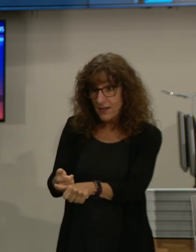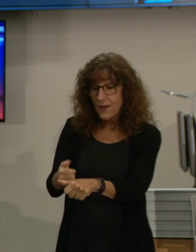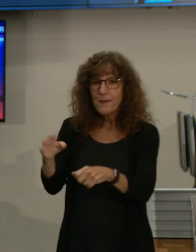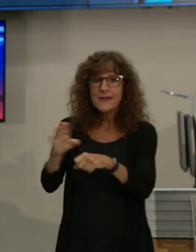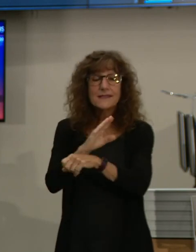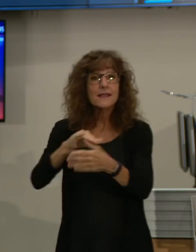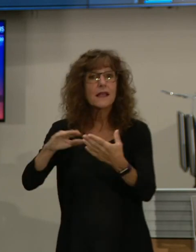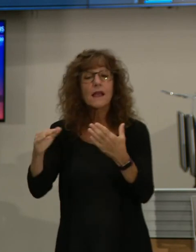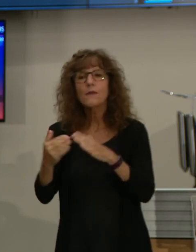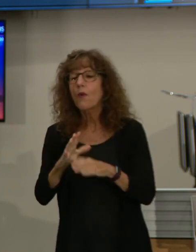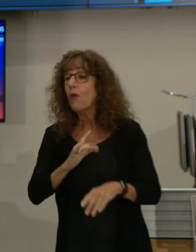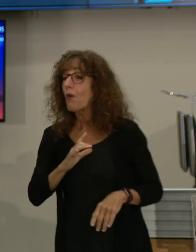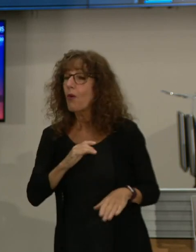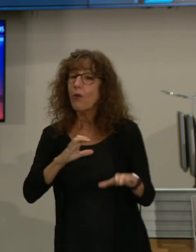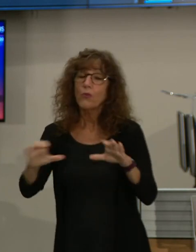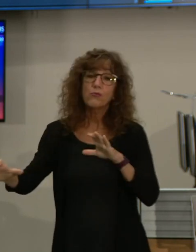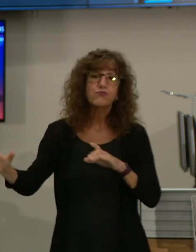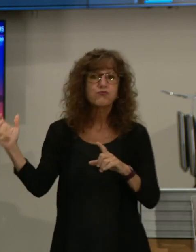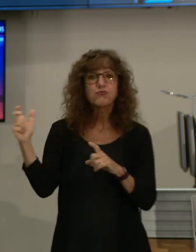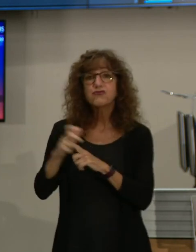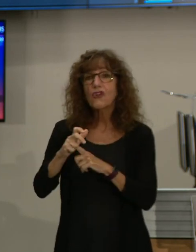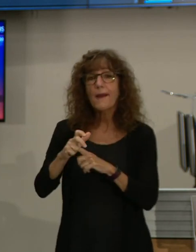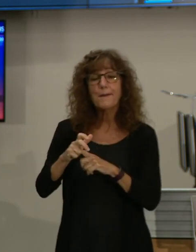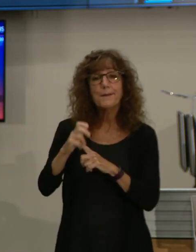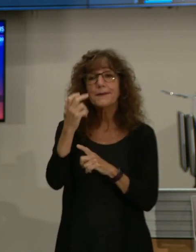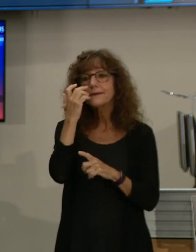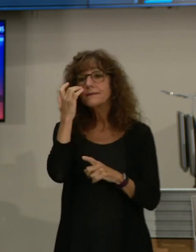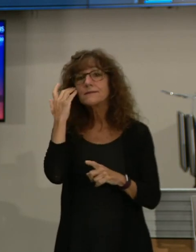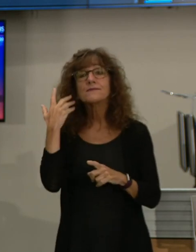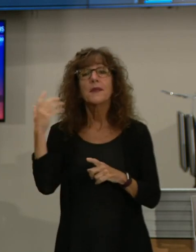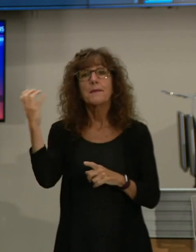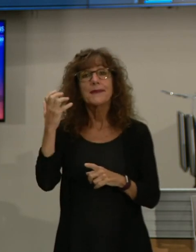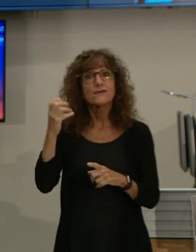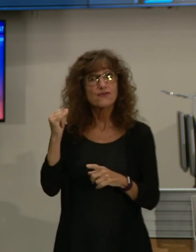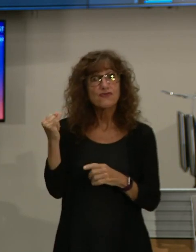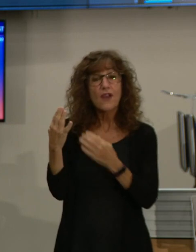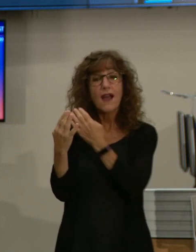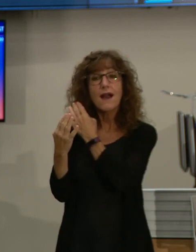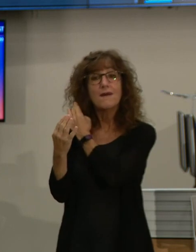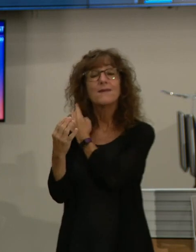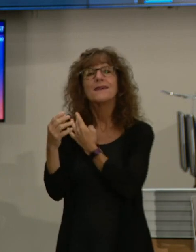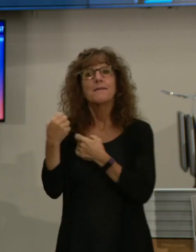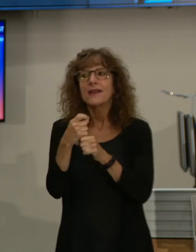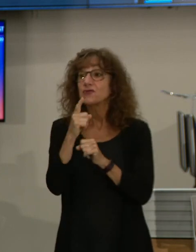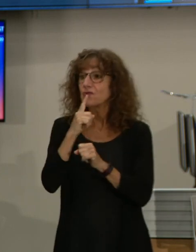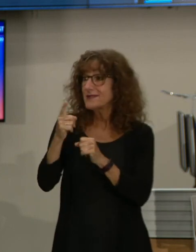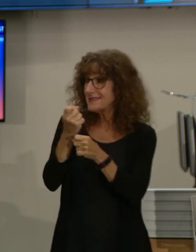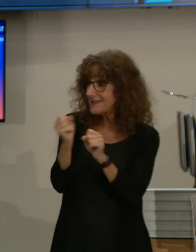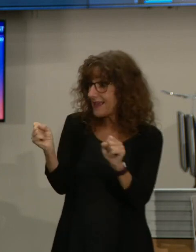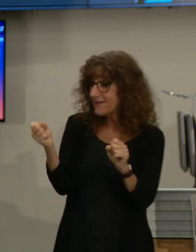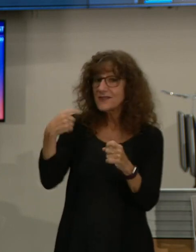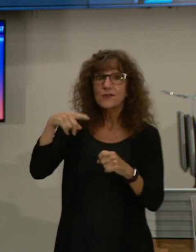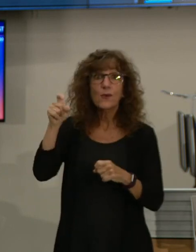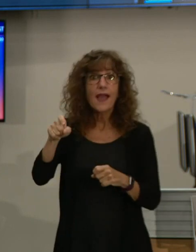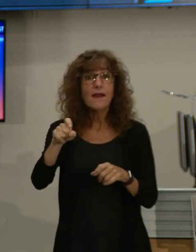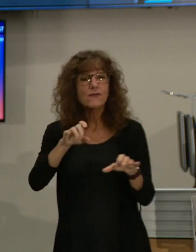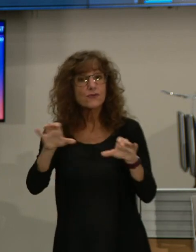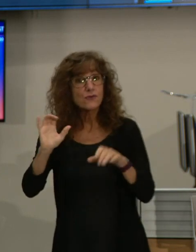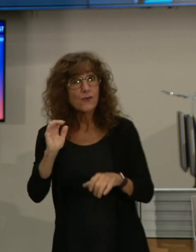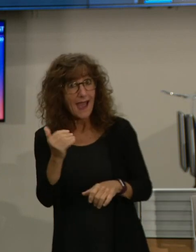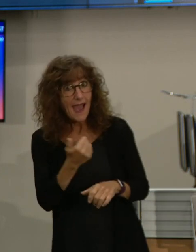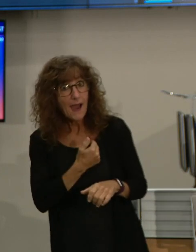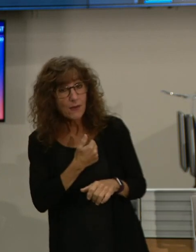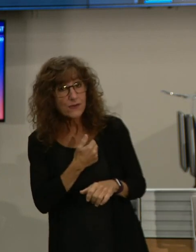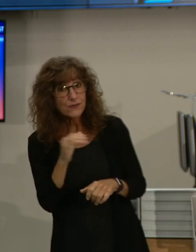in our community have done their level best. They are doing an absolutely amazing job of making sure that they are safe, and so we have to also do